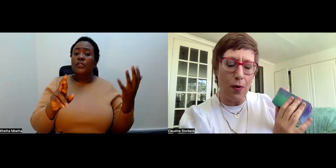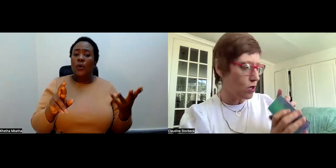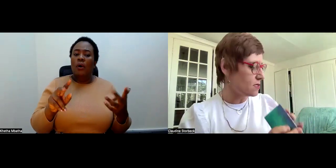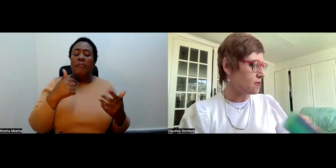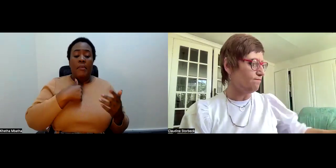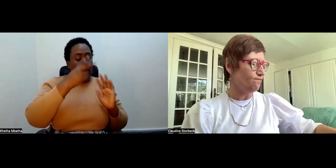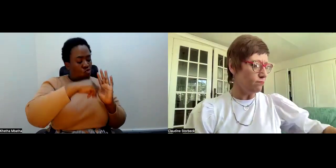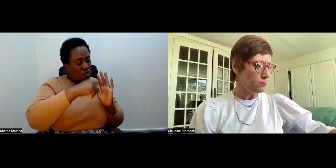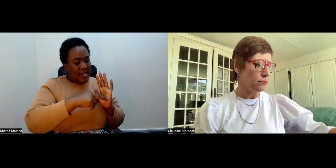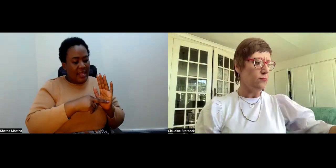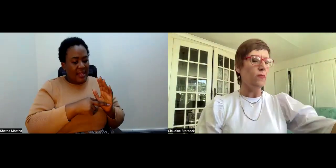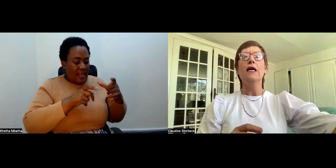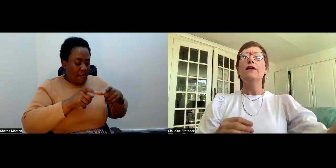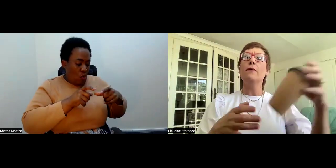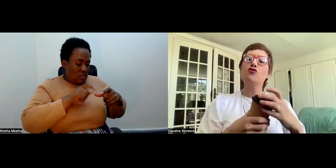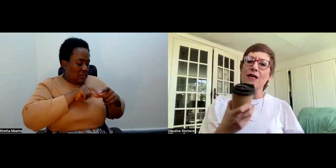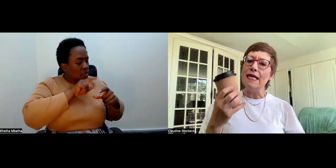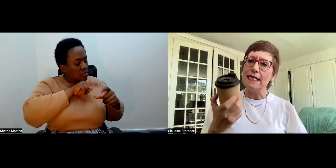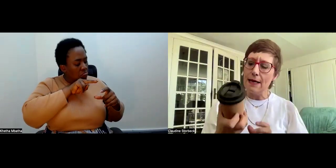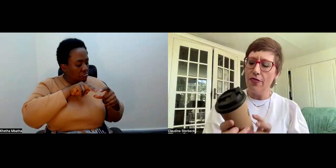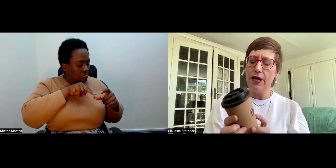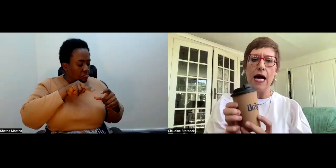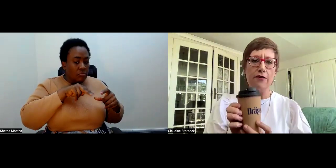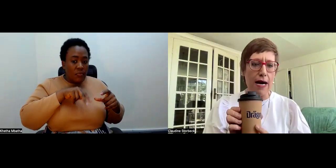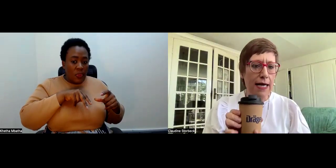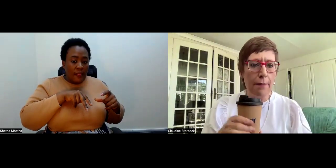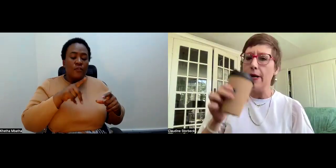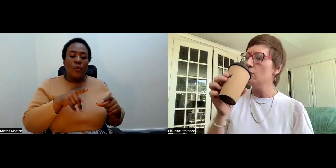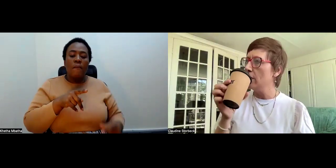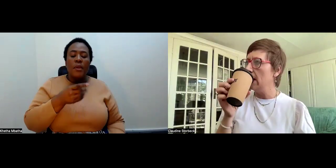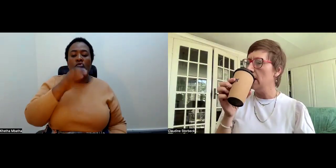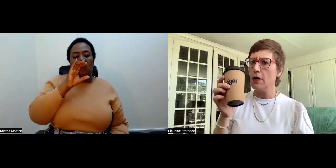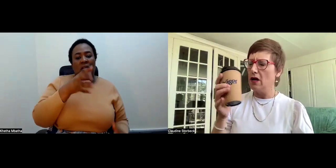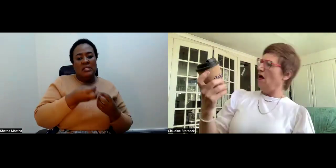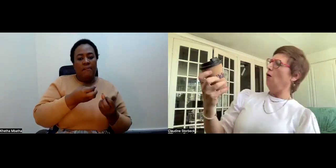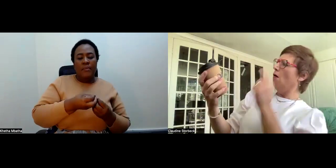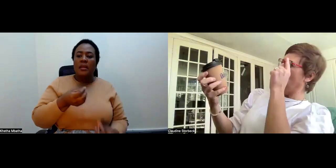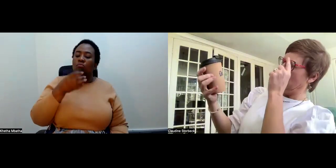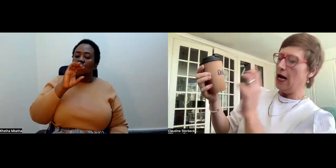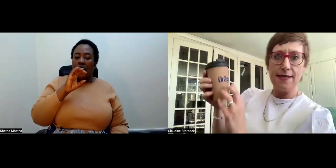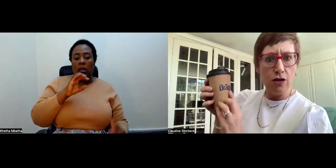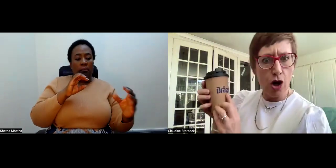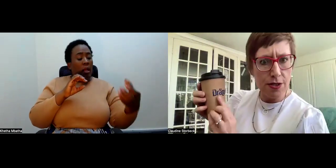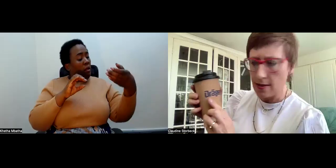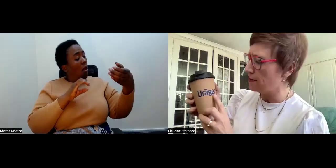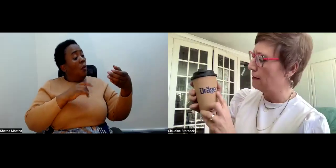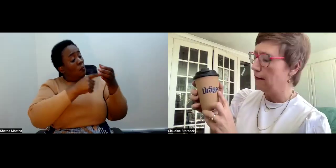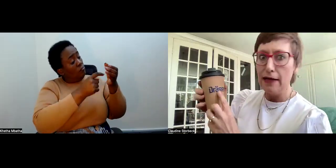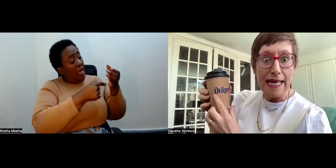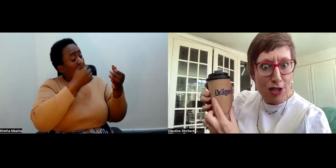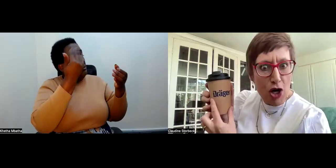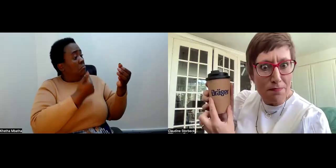what's on a box. I'm drinking something out of my cup and I'm drinking and I'm going, oh, I didn't